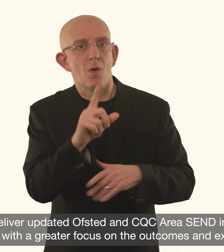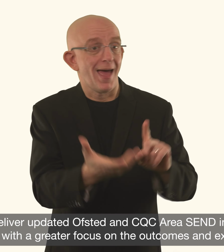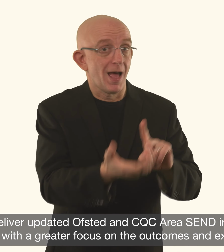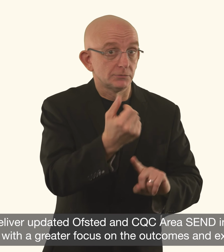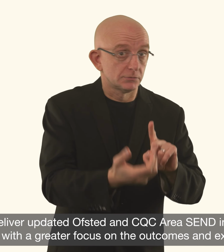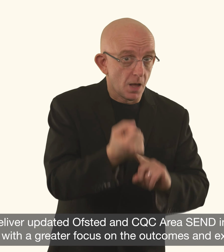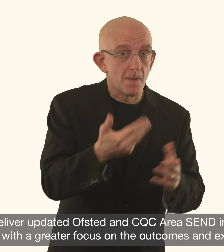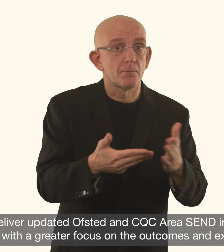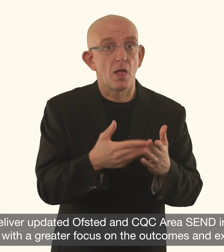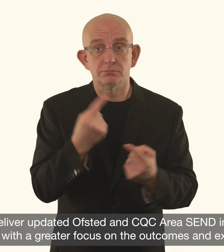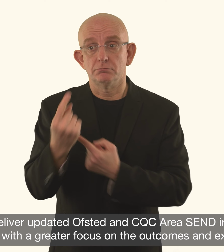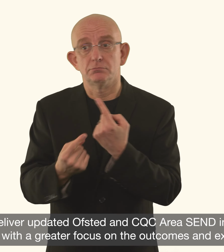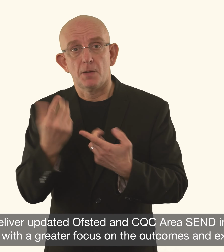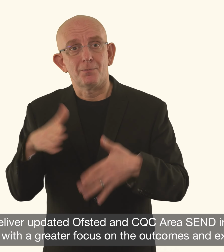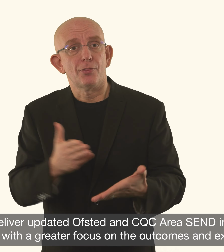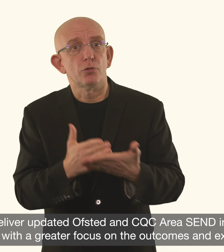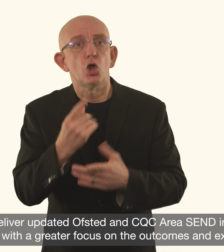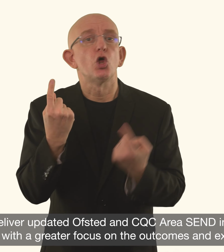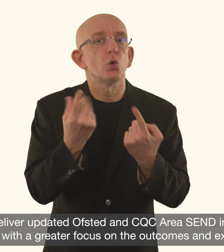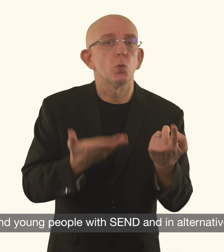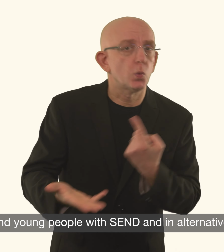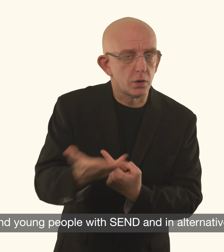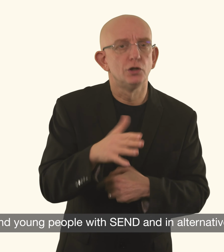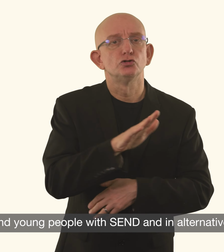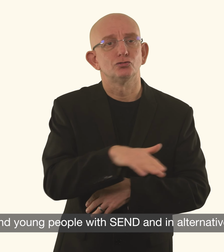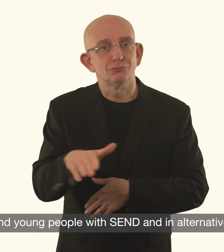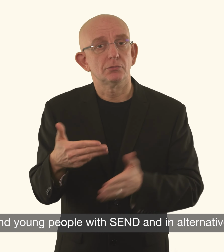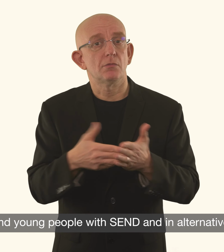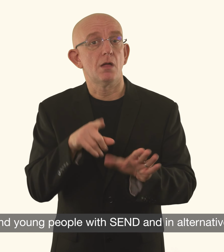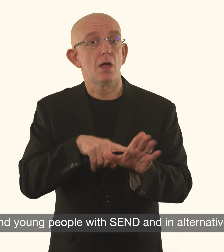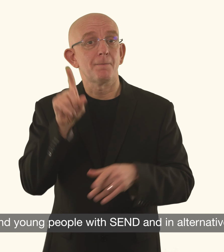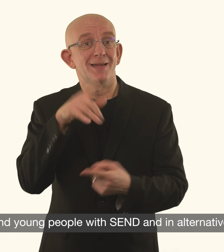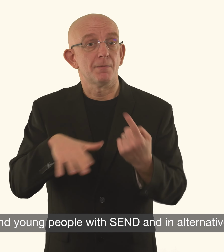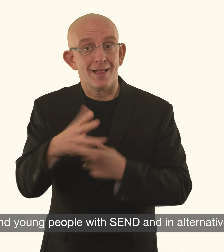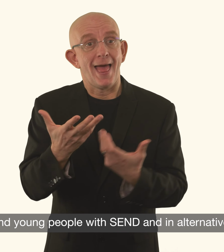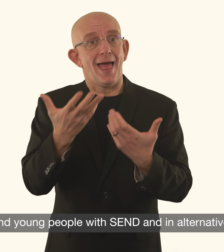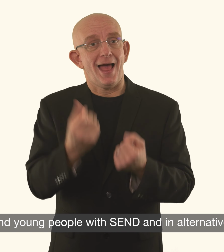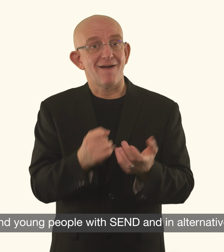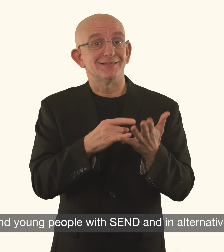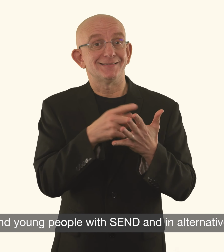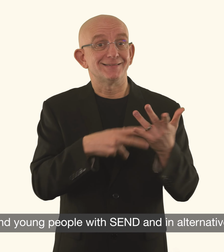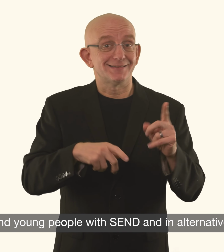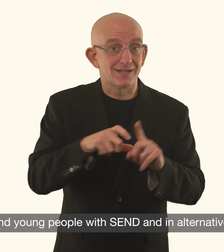3. a greater focus on the outcomes and experience of children and young people with SEND and in alternative provision.